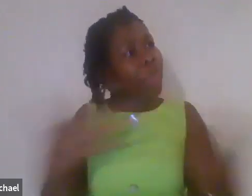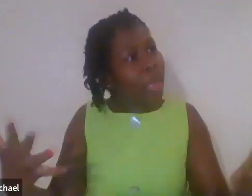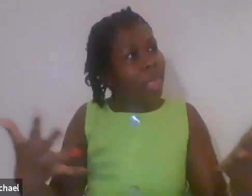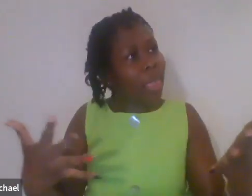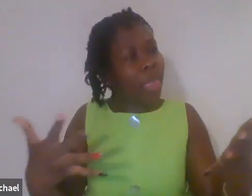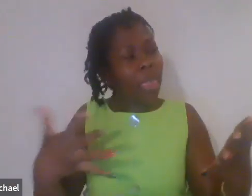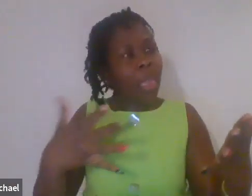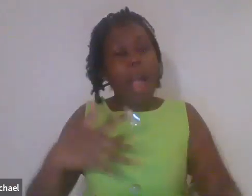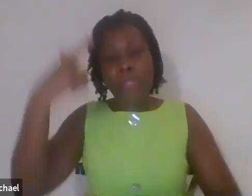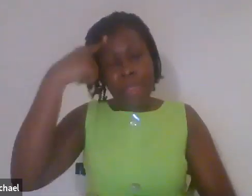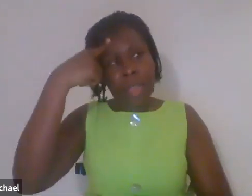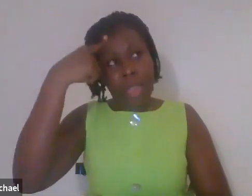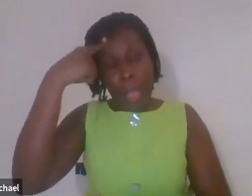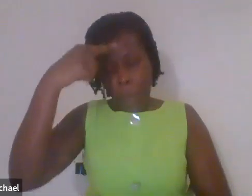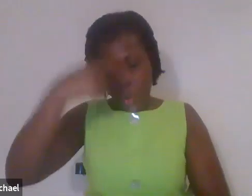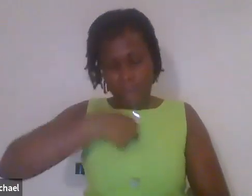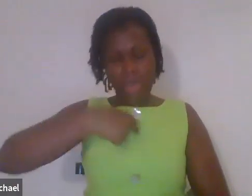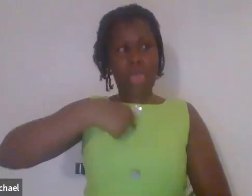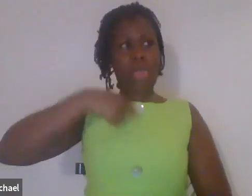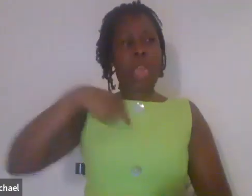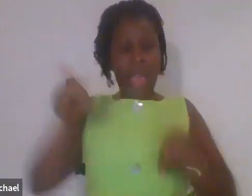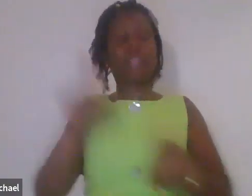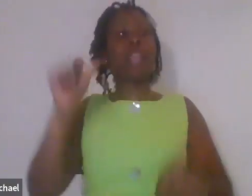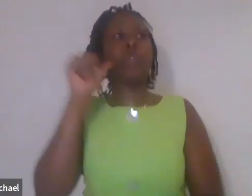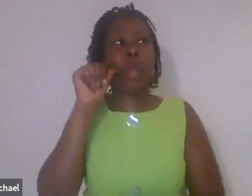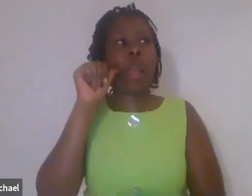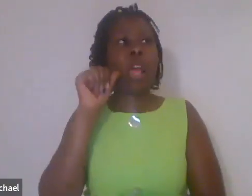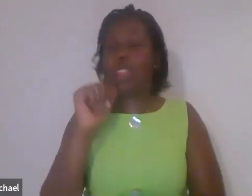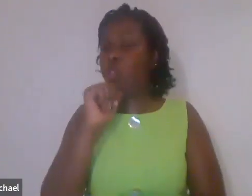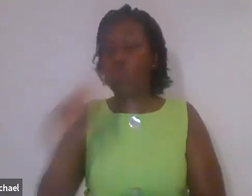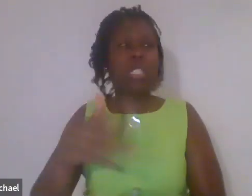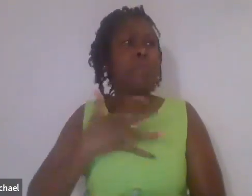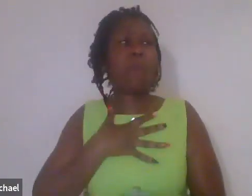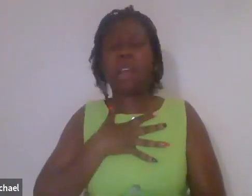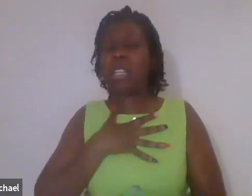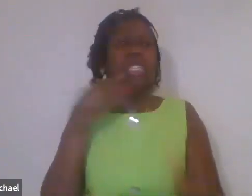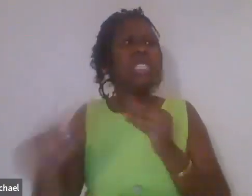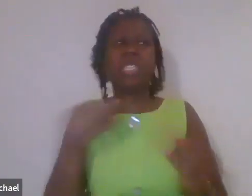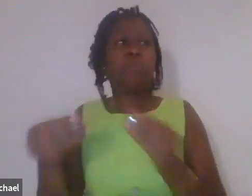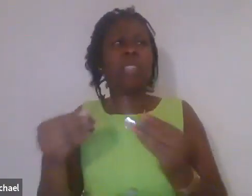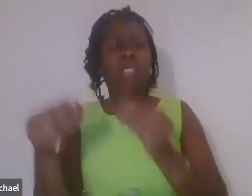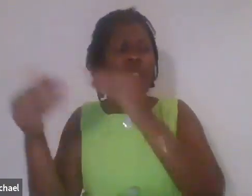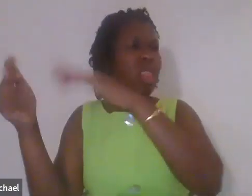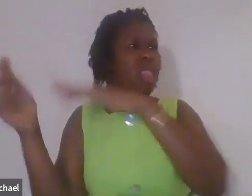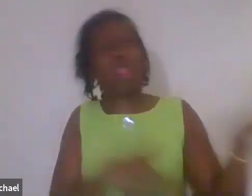So when I do something, I think about myself as Ashura, not my